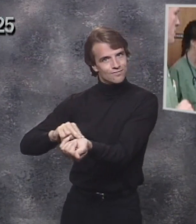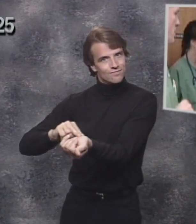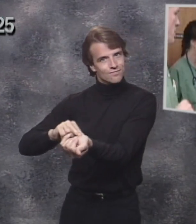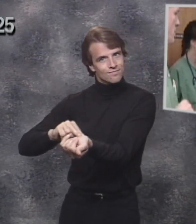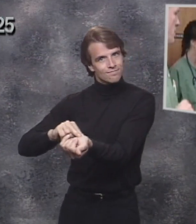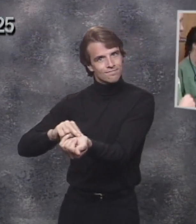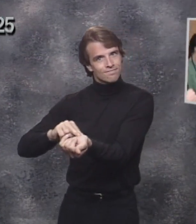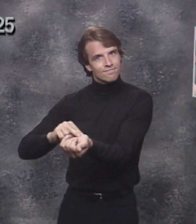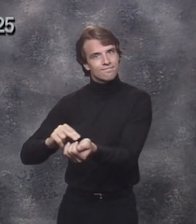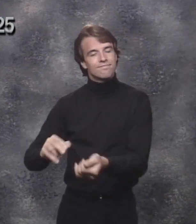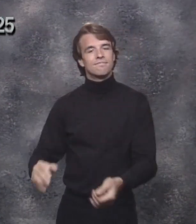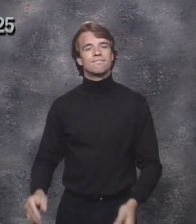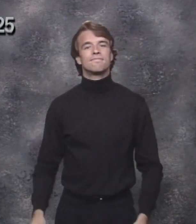Nurse.